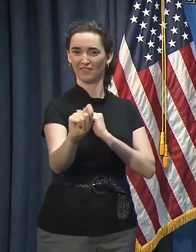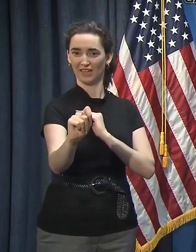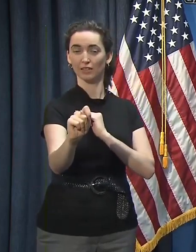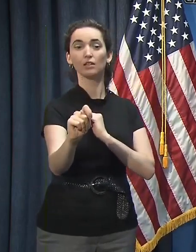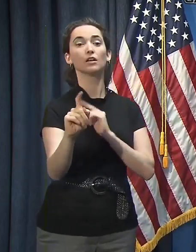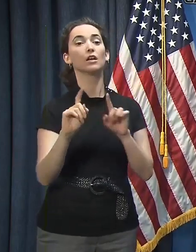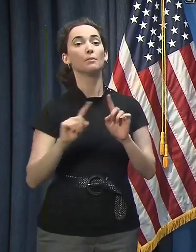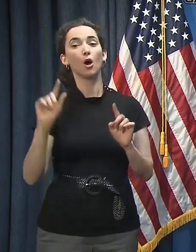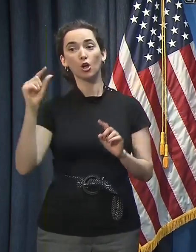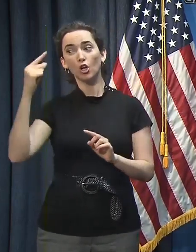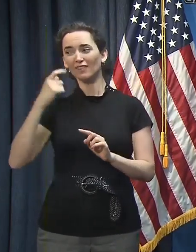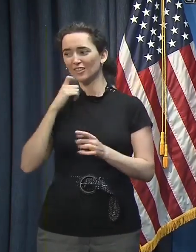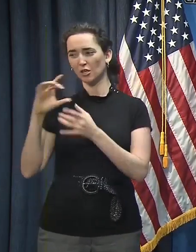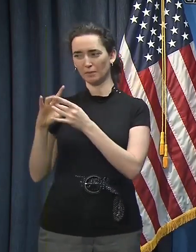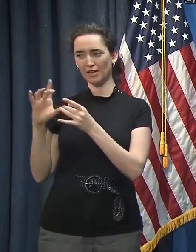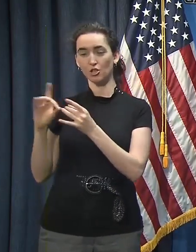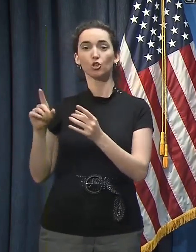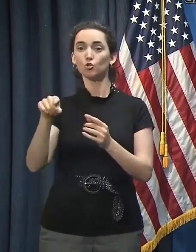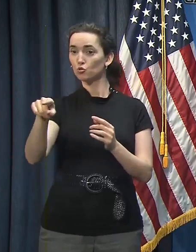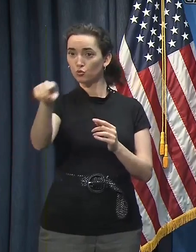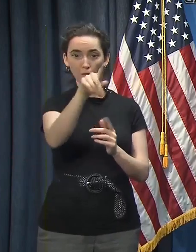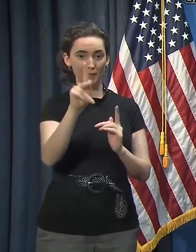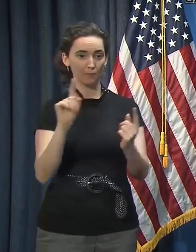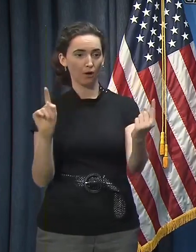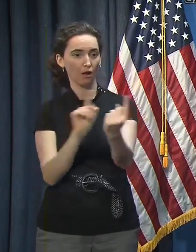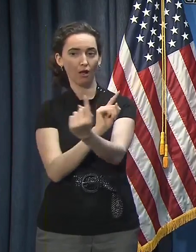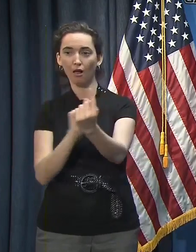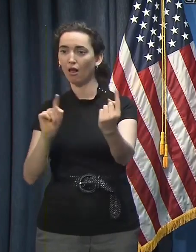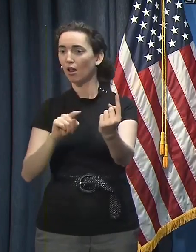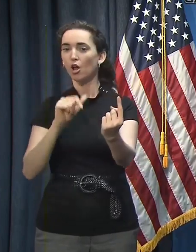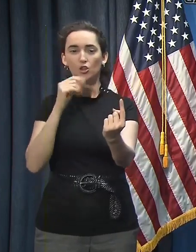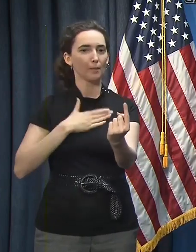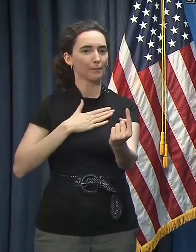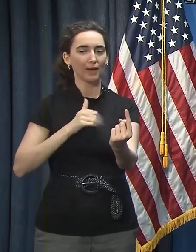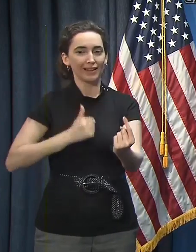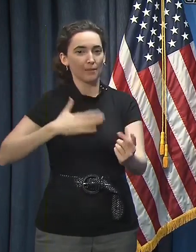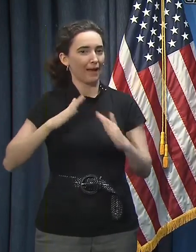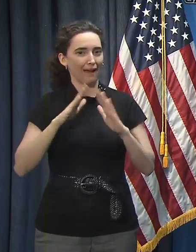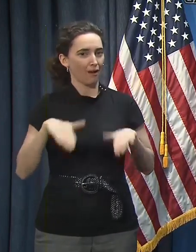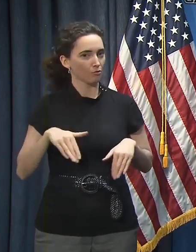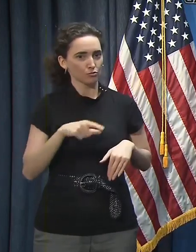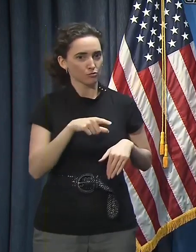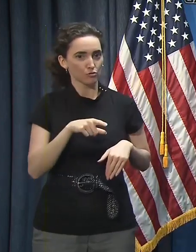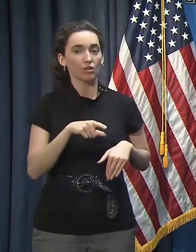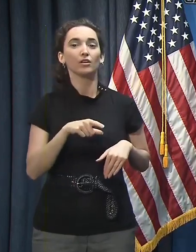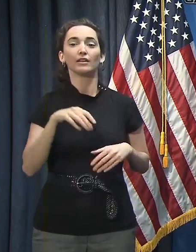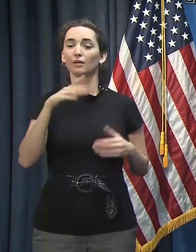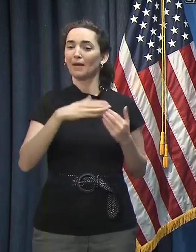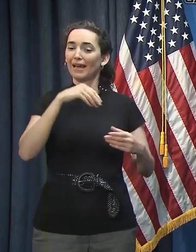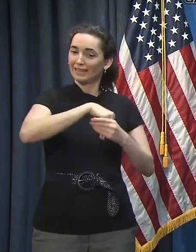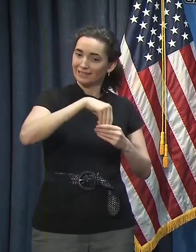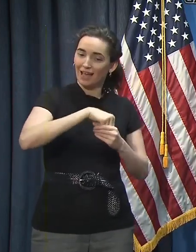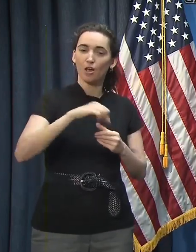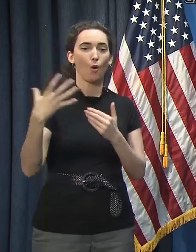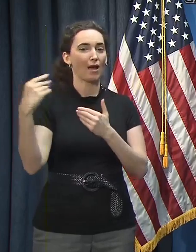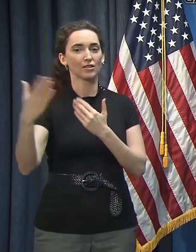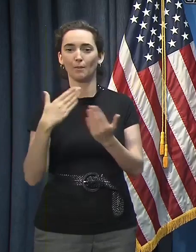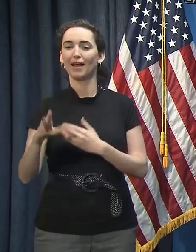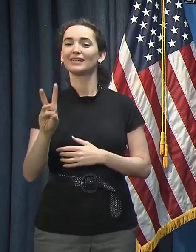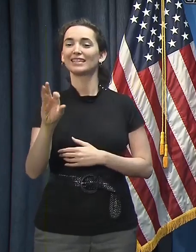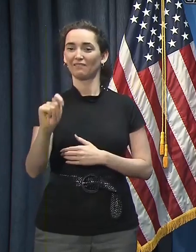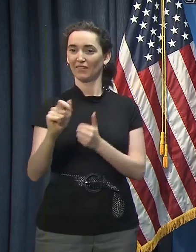governor said, any time that you're around individuals who are not in your immediate household, indoors or outdoors, we want you staying at least 6 feet away. But even better, in addition to that, we'll be